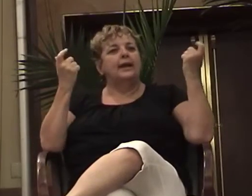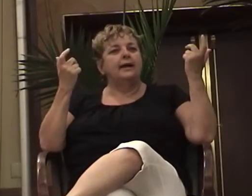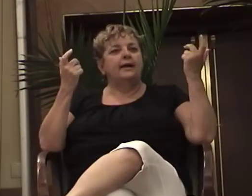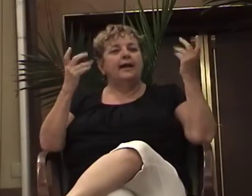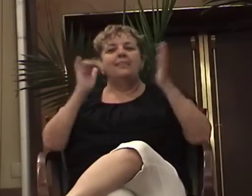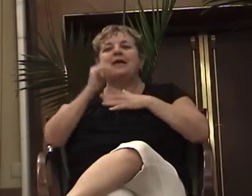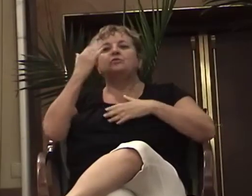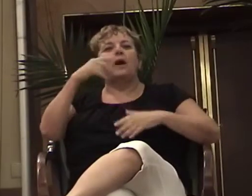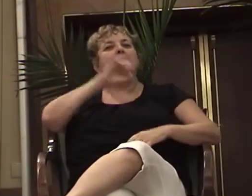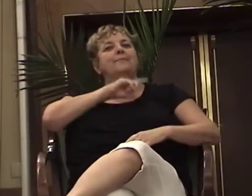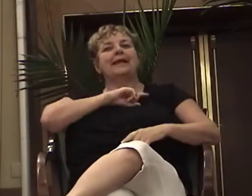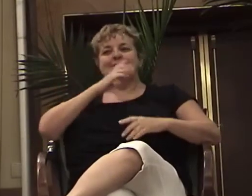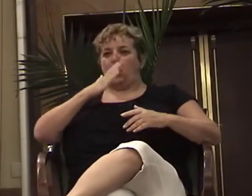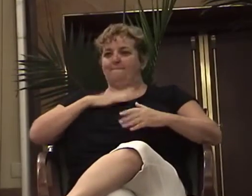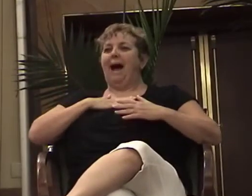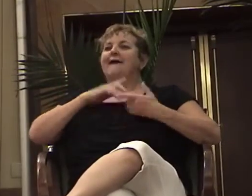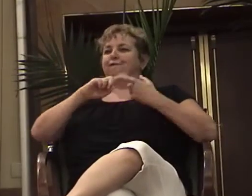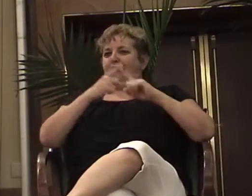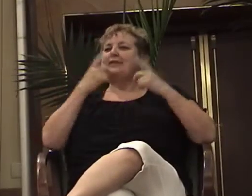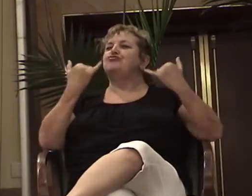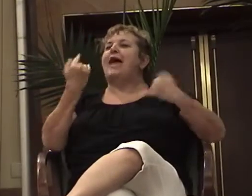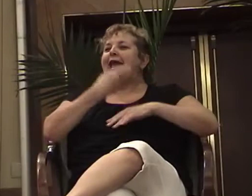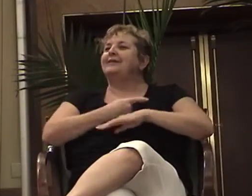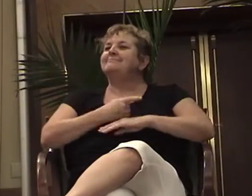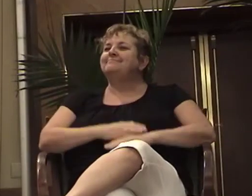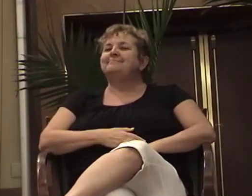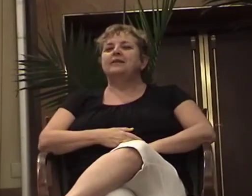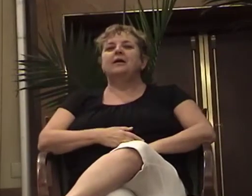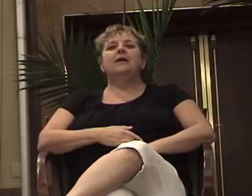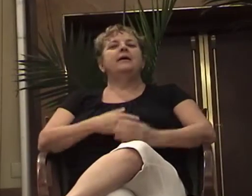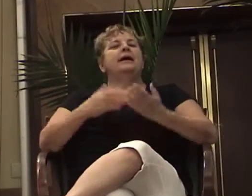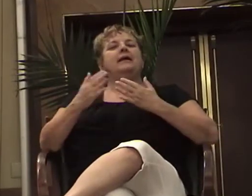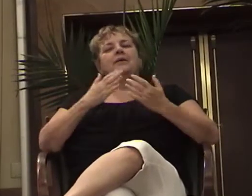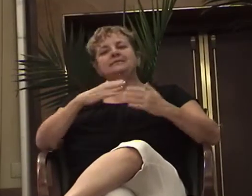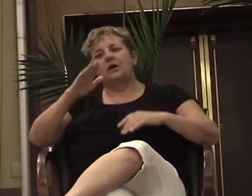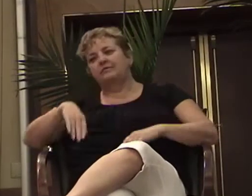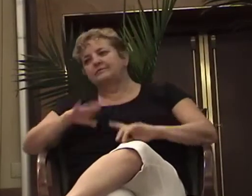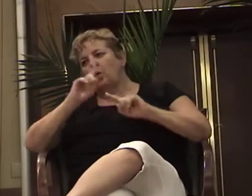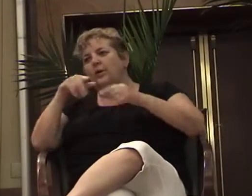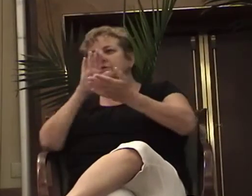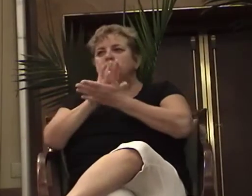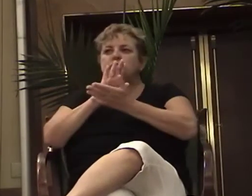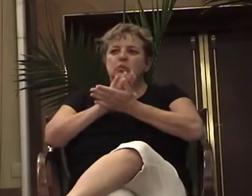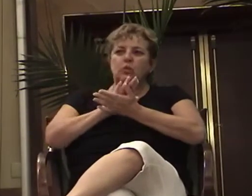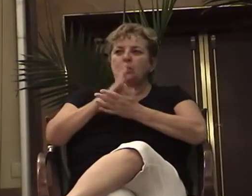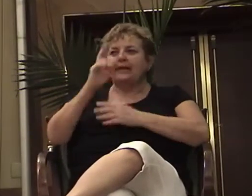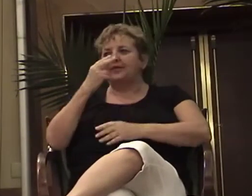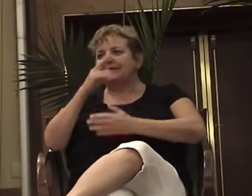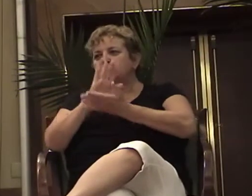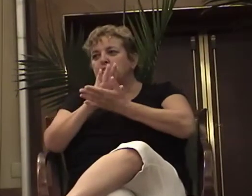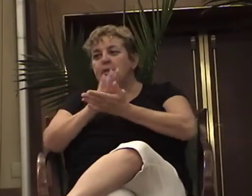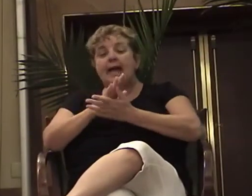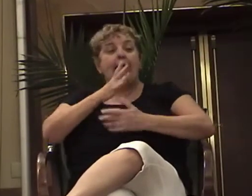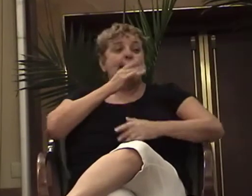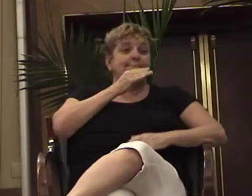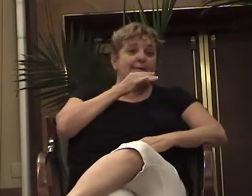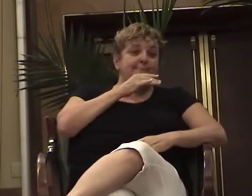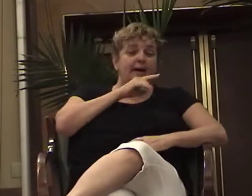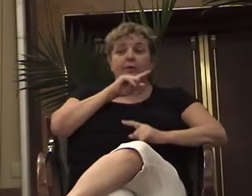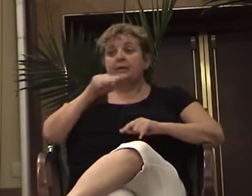And so, you know, I'm at this Catholic school and I'm going through the deal, and my mother comes and picks me up. And